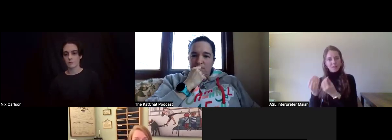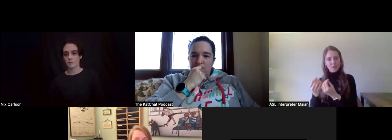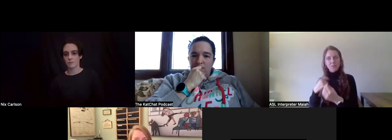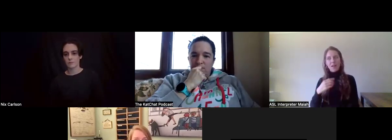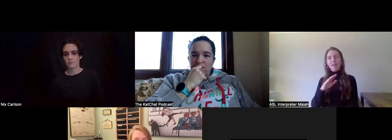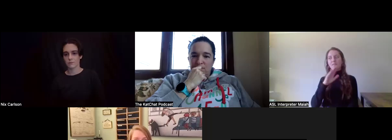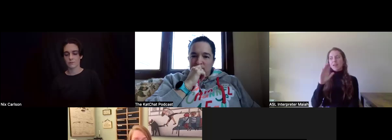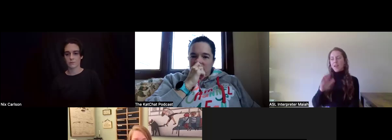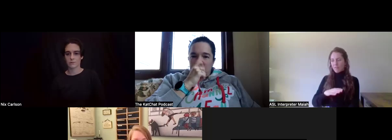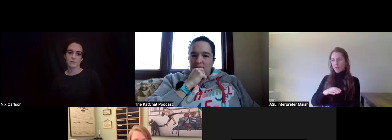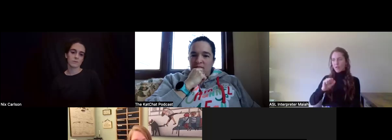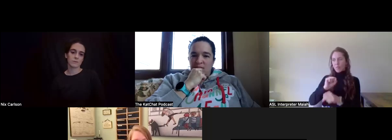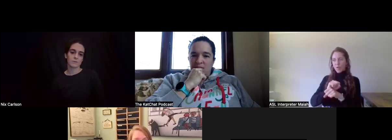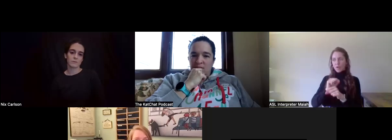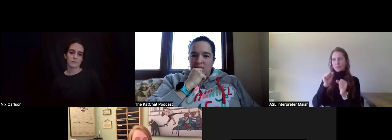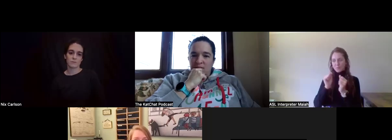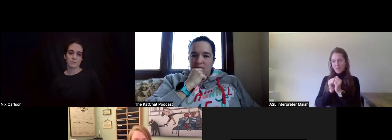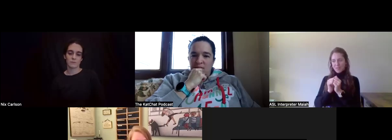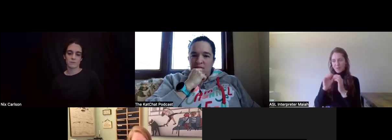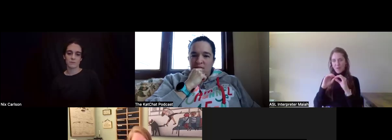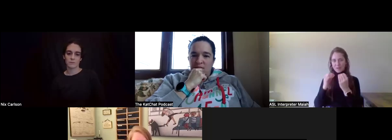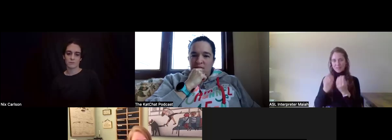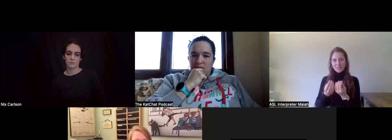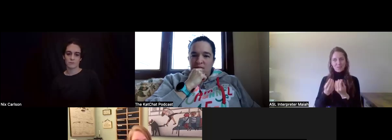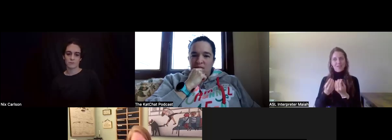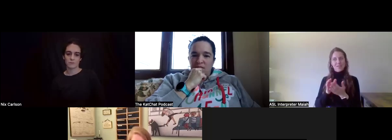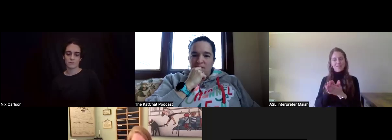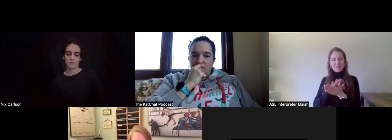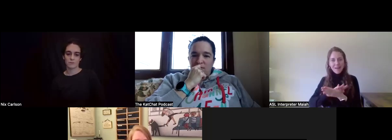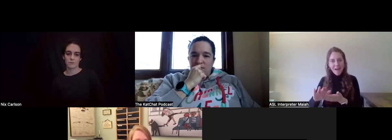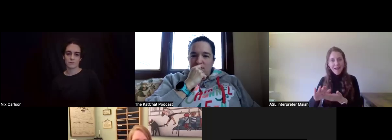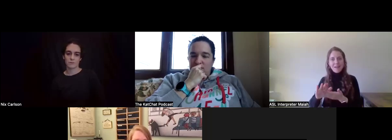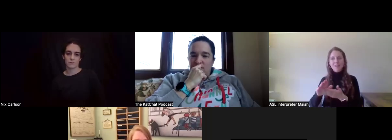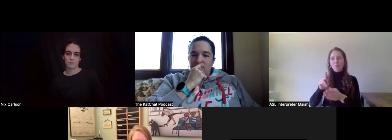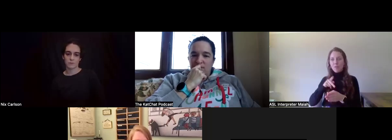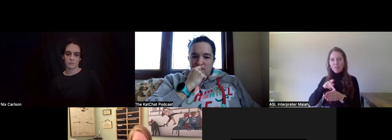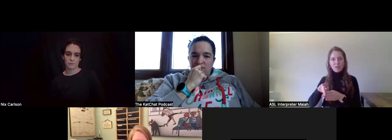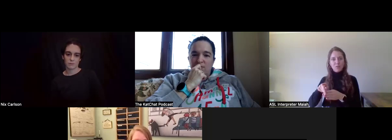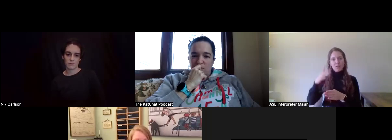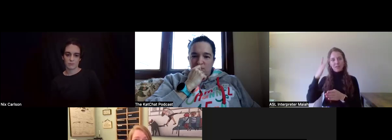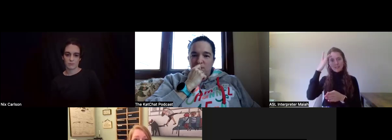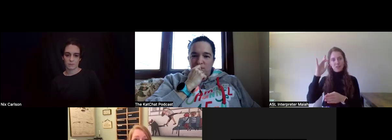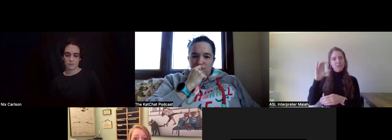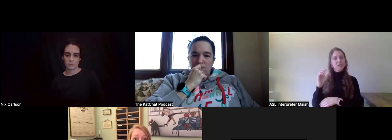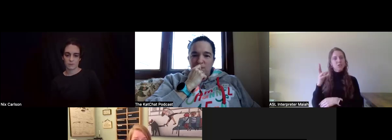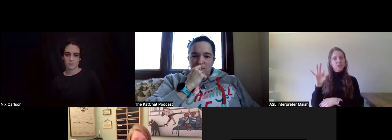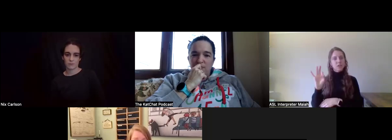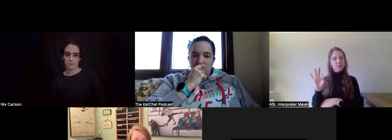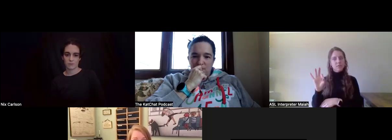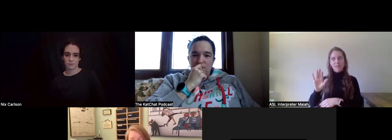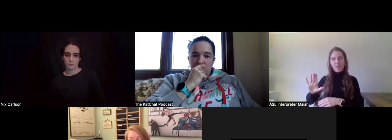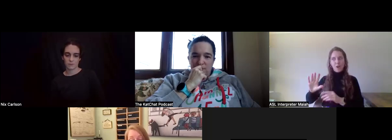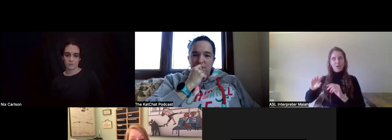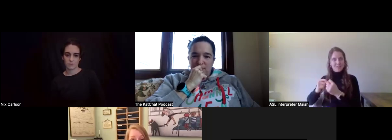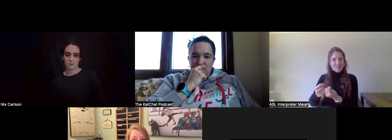an organization as kind, as professional, and as intelligent as the Chiefs team was. They were amazing.